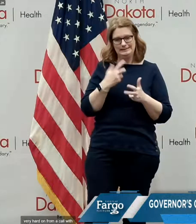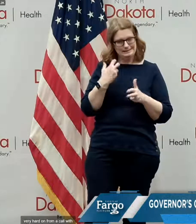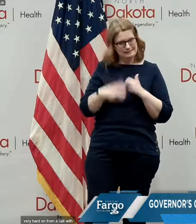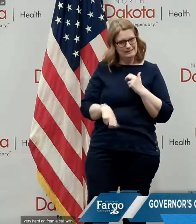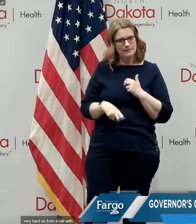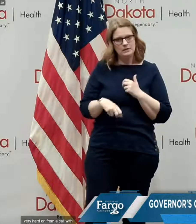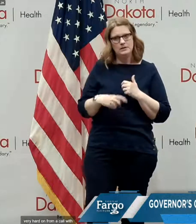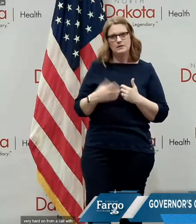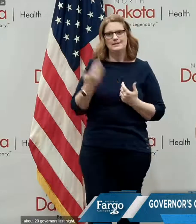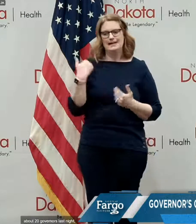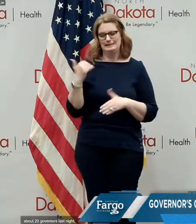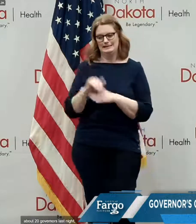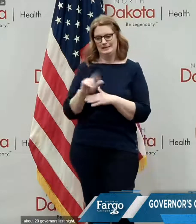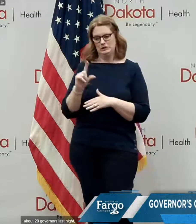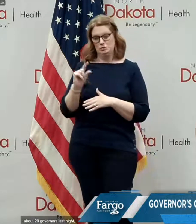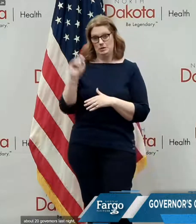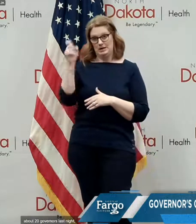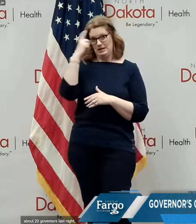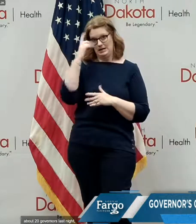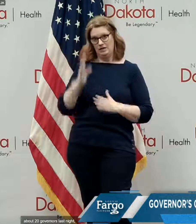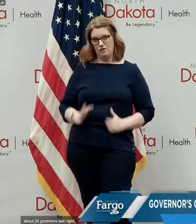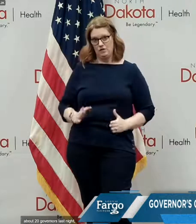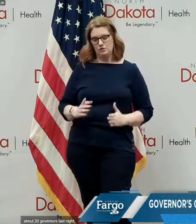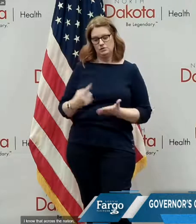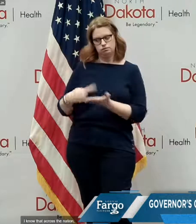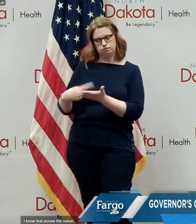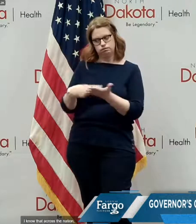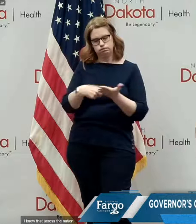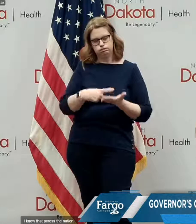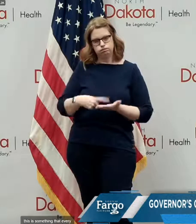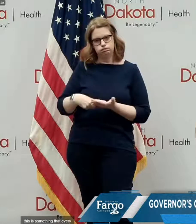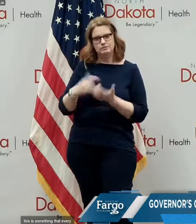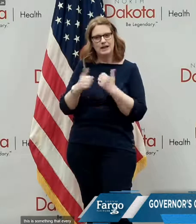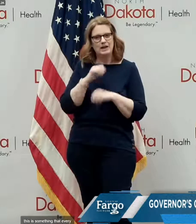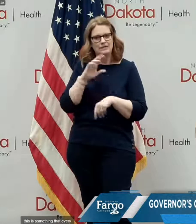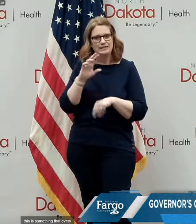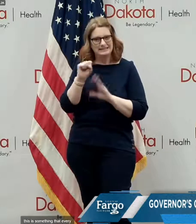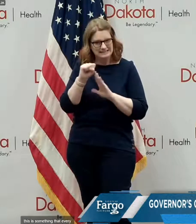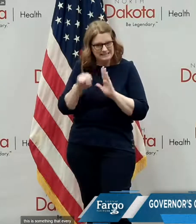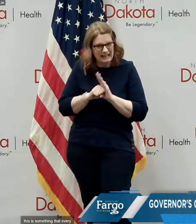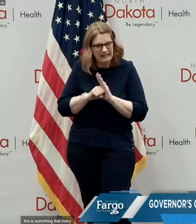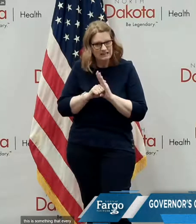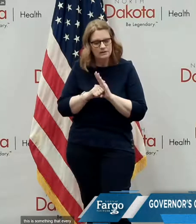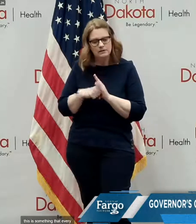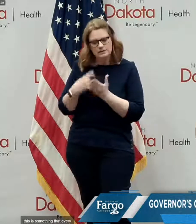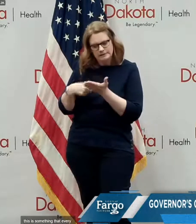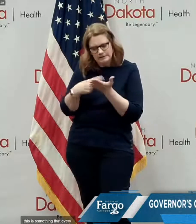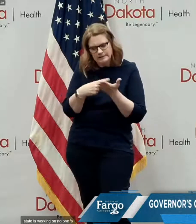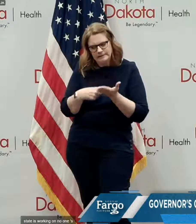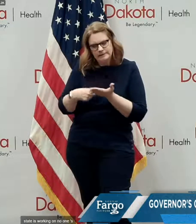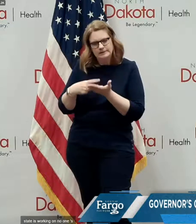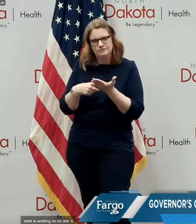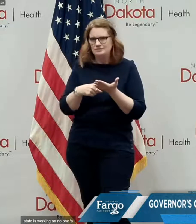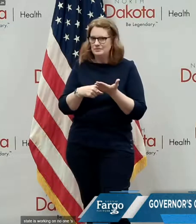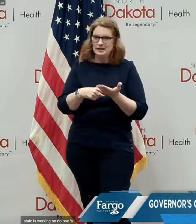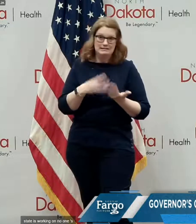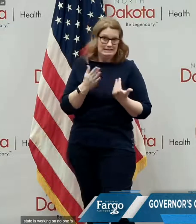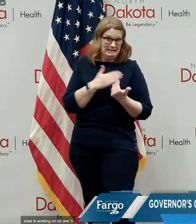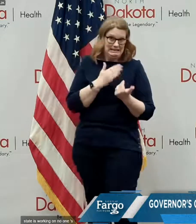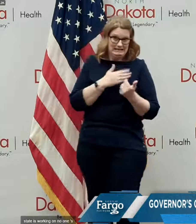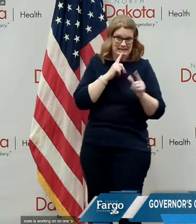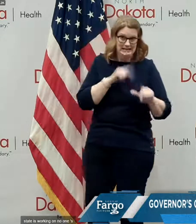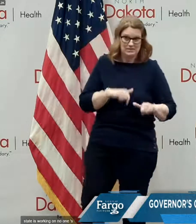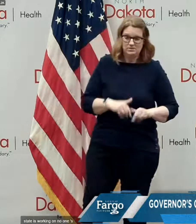last night, I know that across the nation, this is something that every state is working on. no one's got an easy answer, because this is